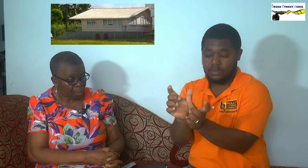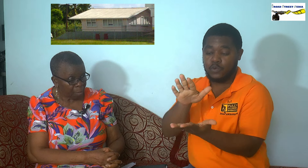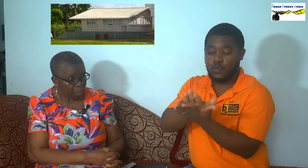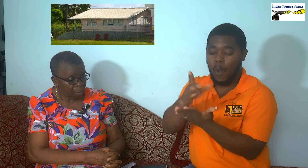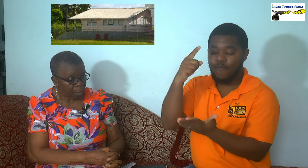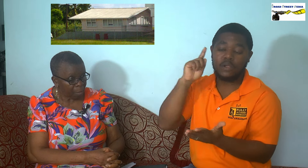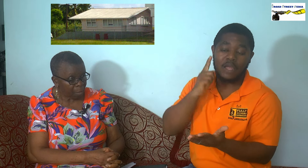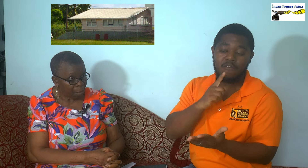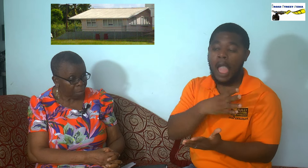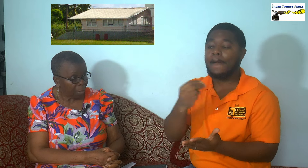and Blind.